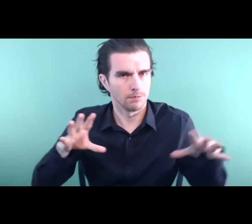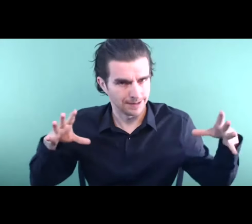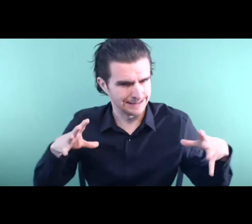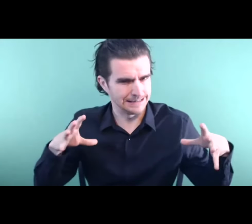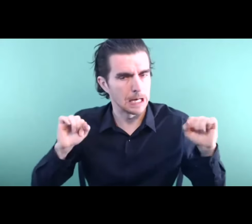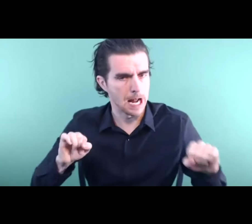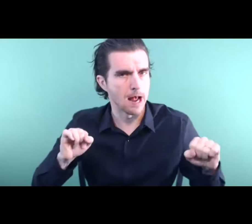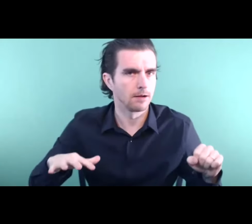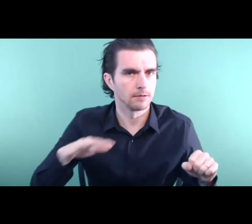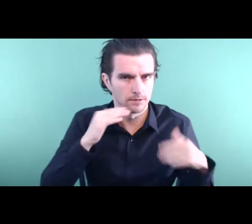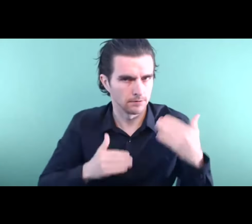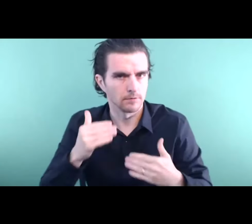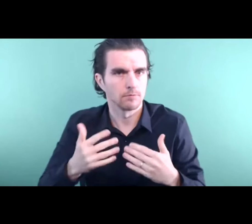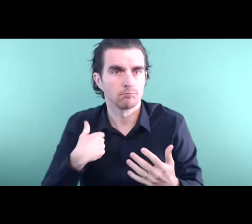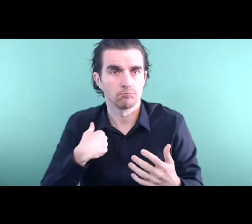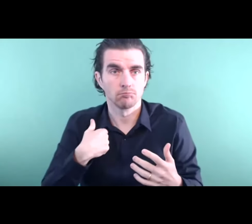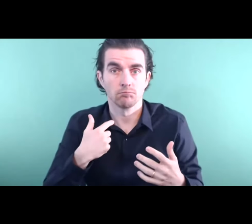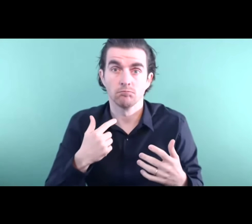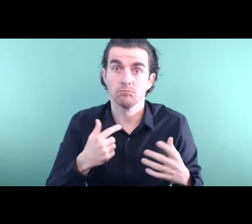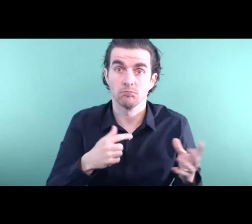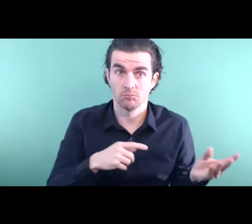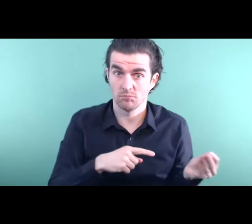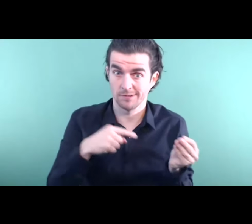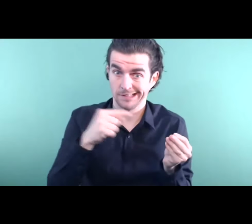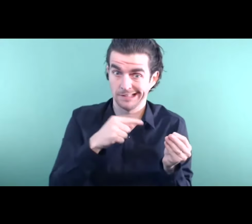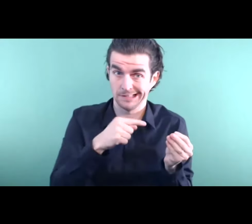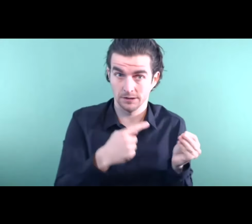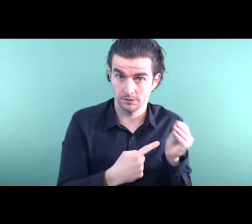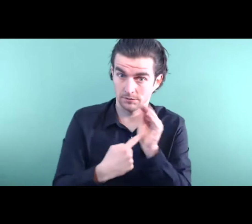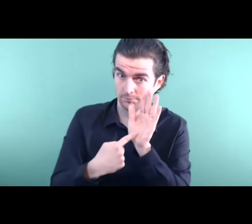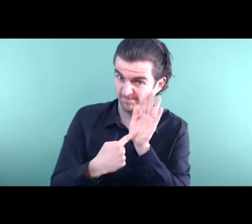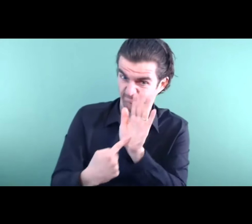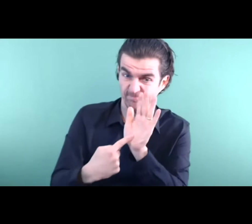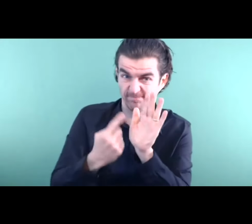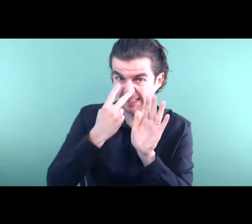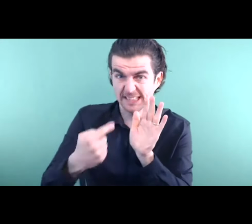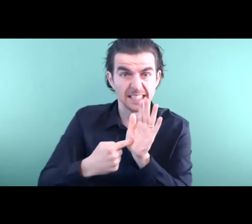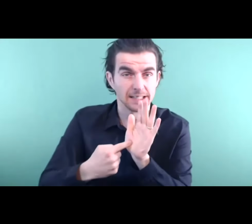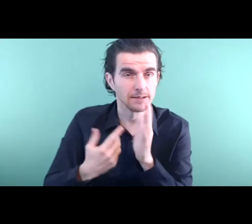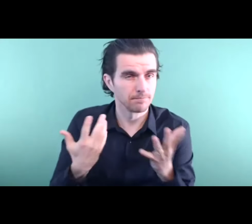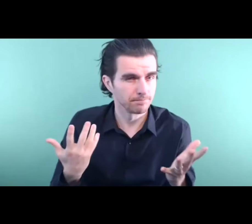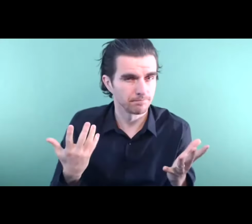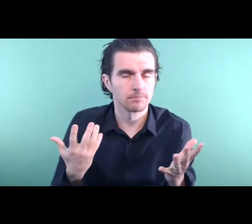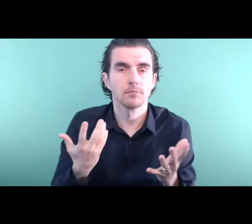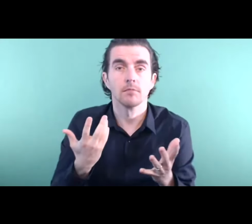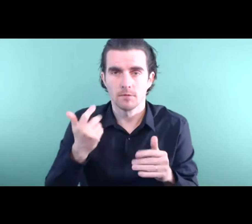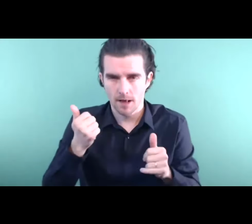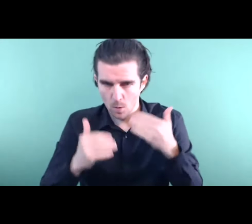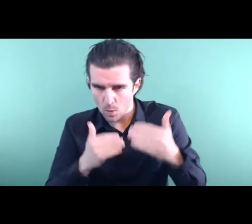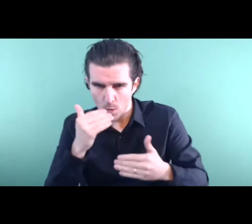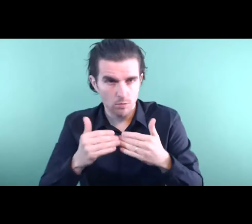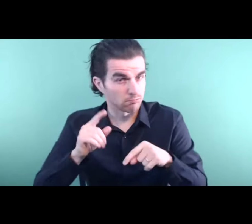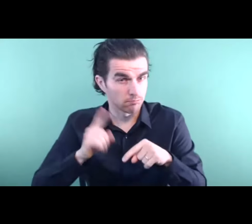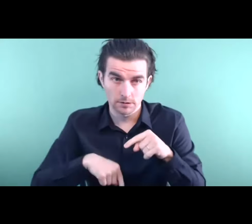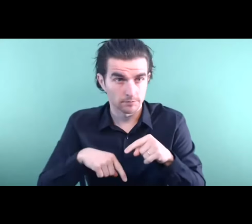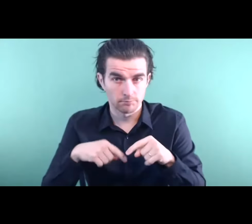also, and perhaps referring to the pros and cons that it has, or Marc, you were telling us about what